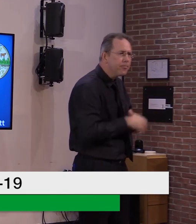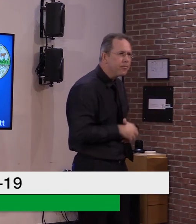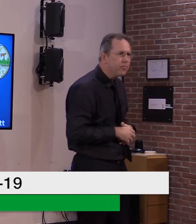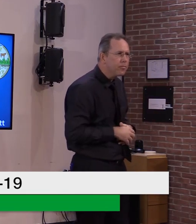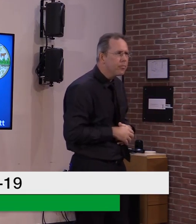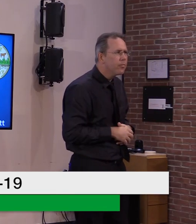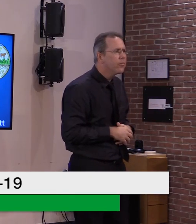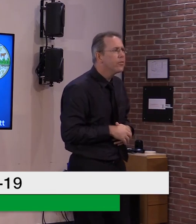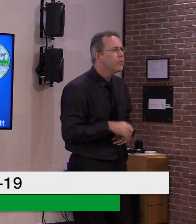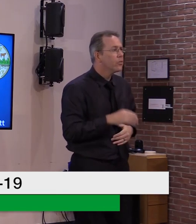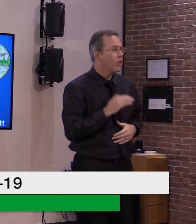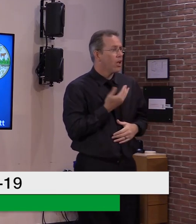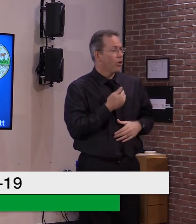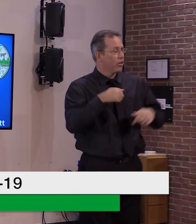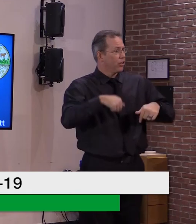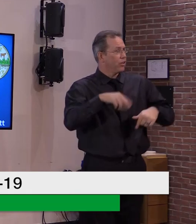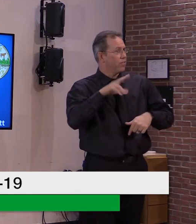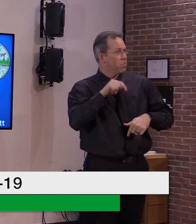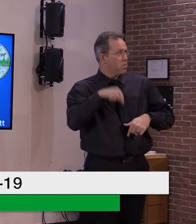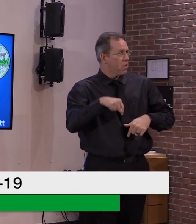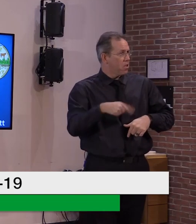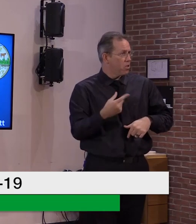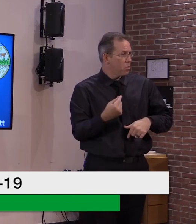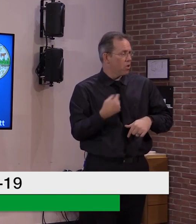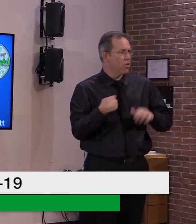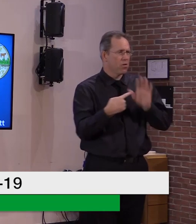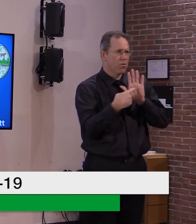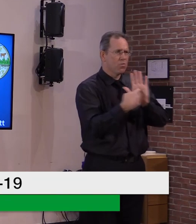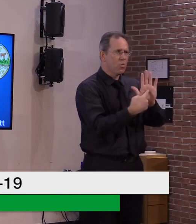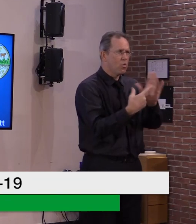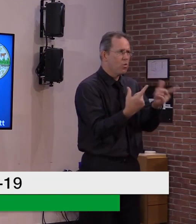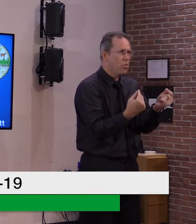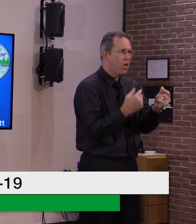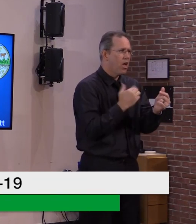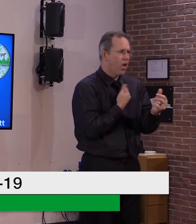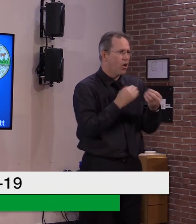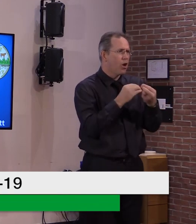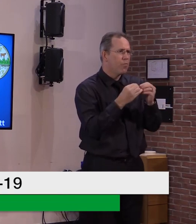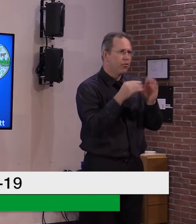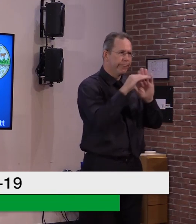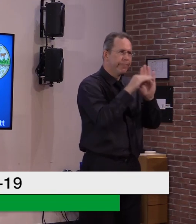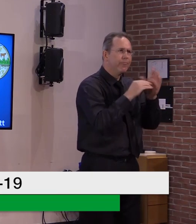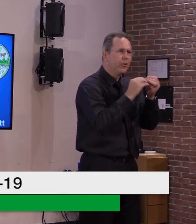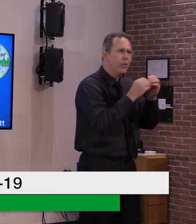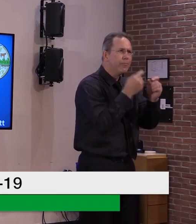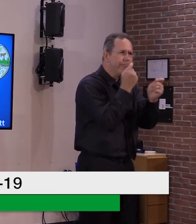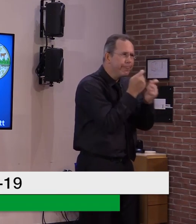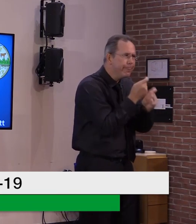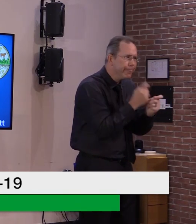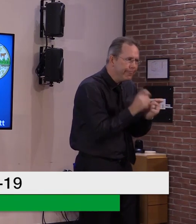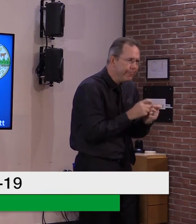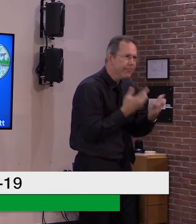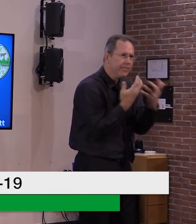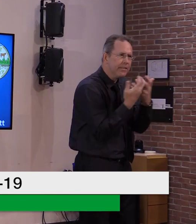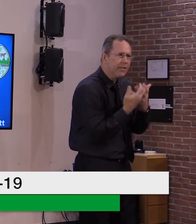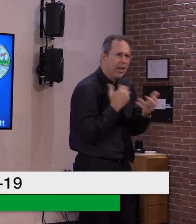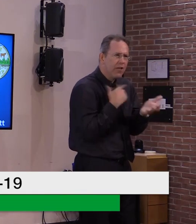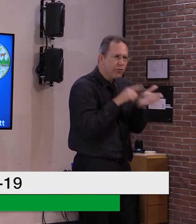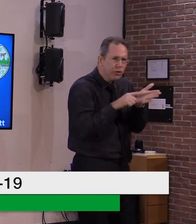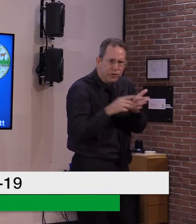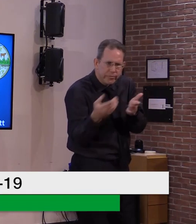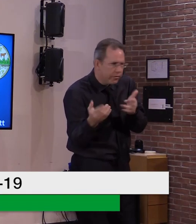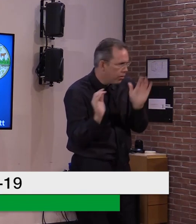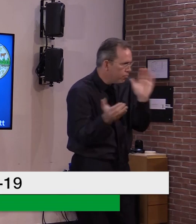clearly points us to the strategic priorities and moves that we've made specifically